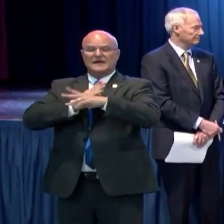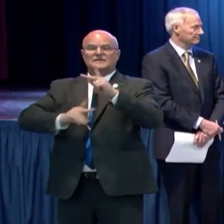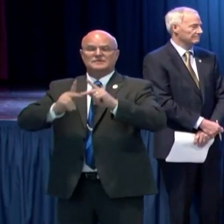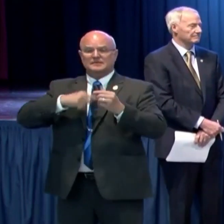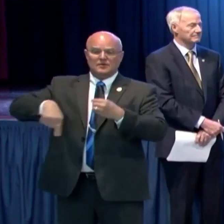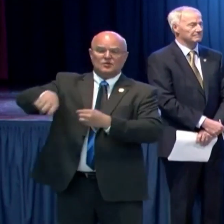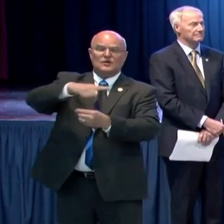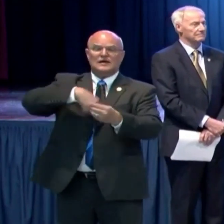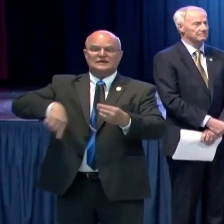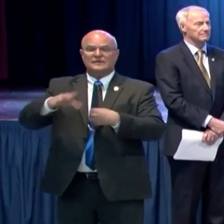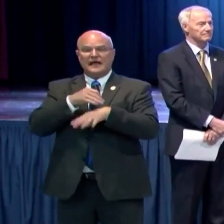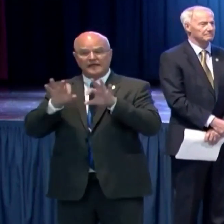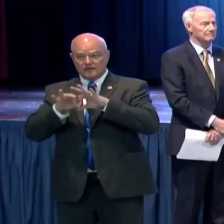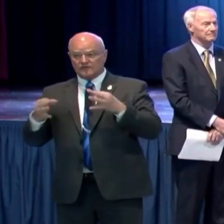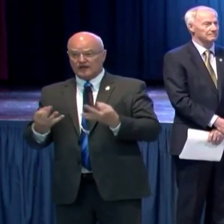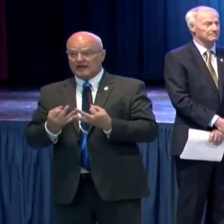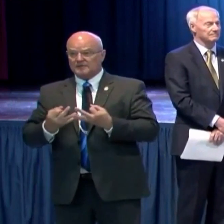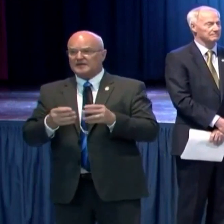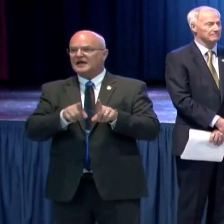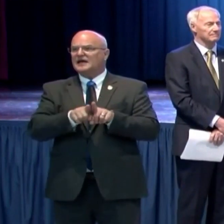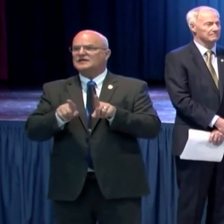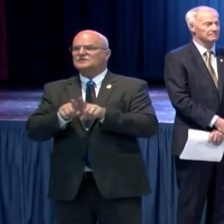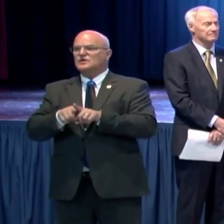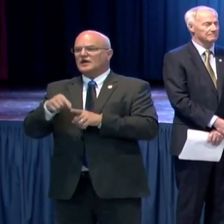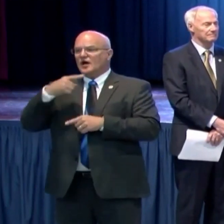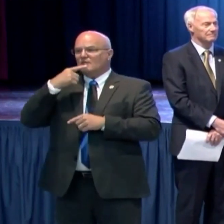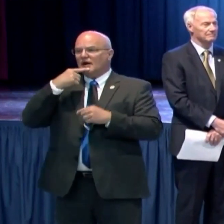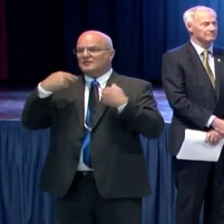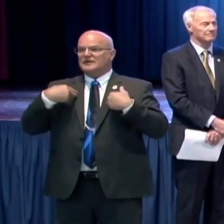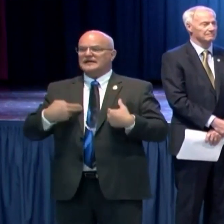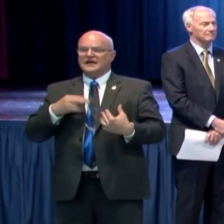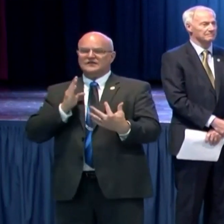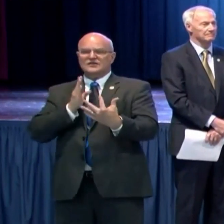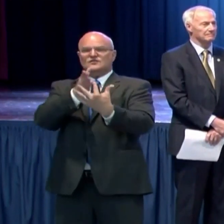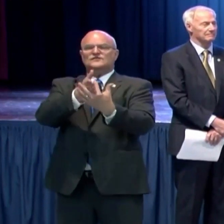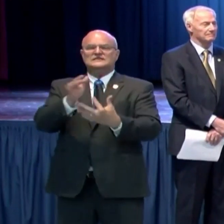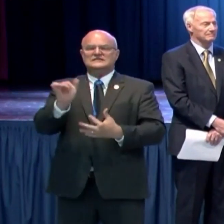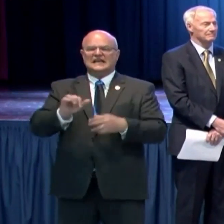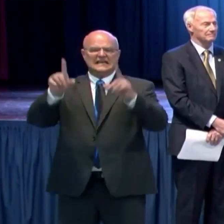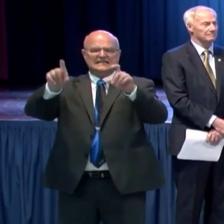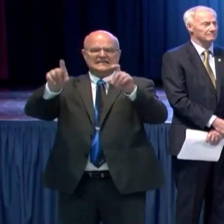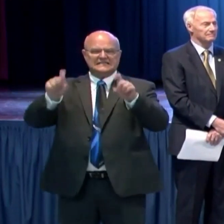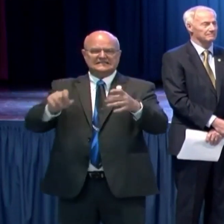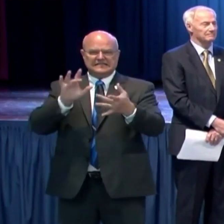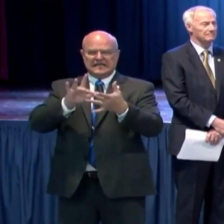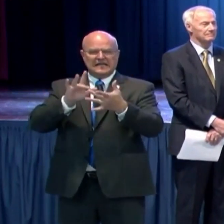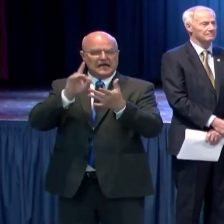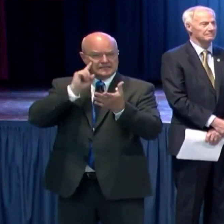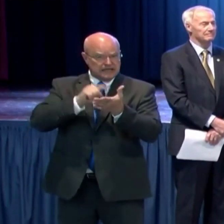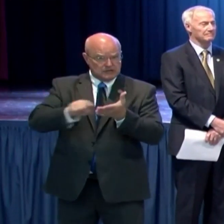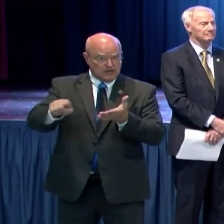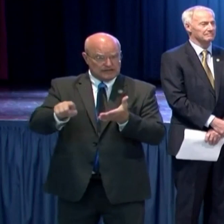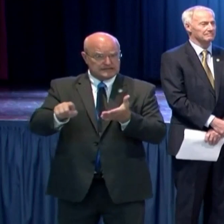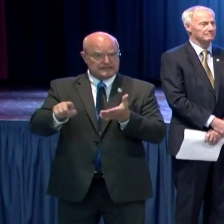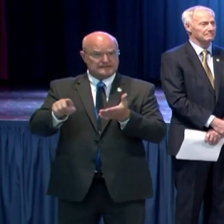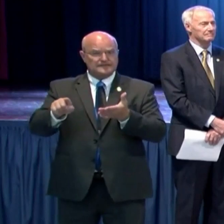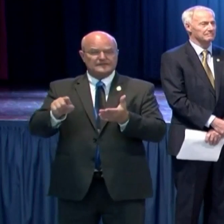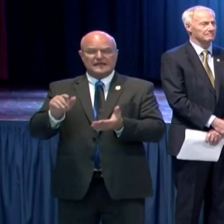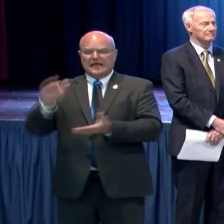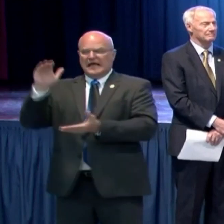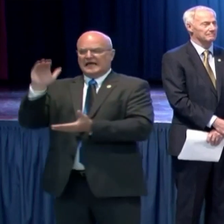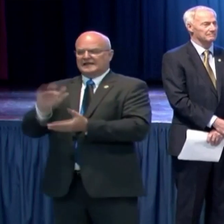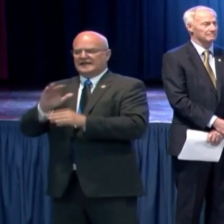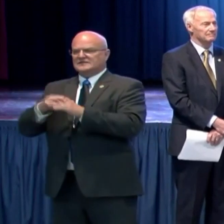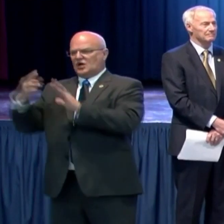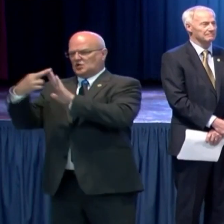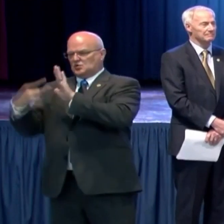around them and their loved ones, and as well as public health interventions like testing and contact tracing, and less